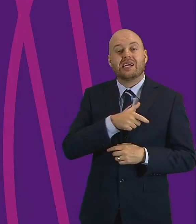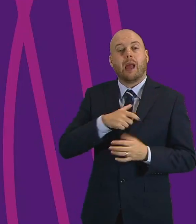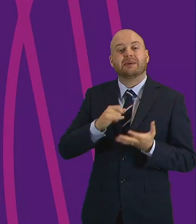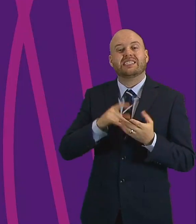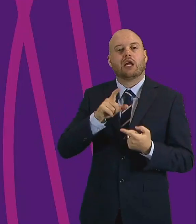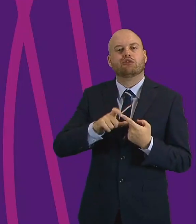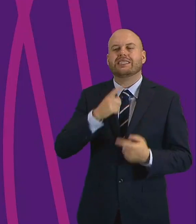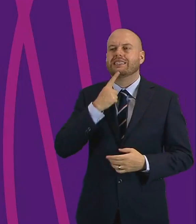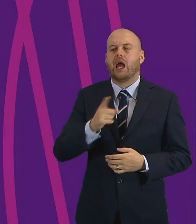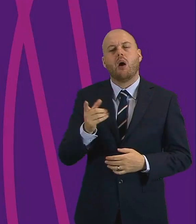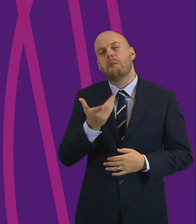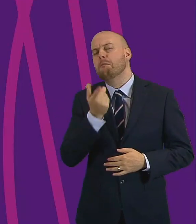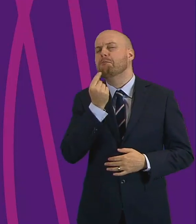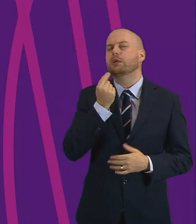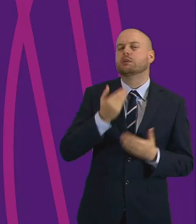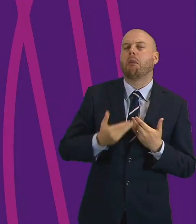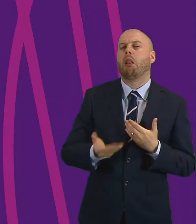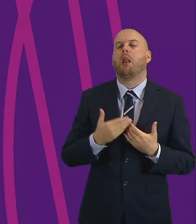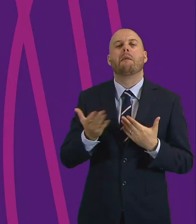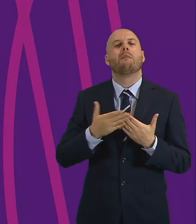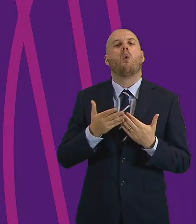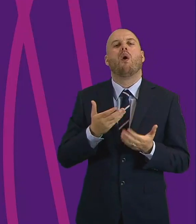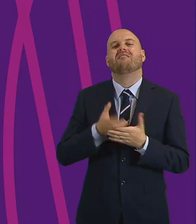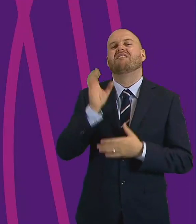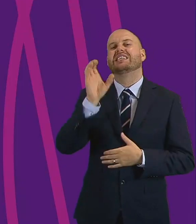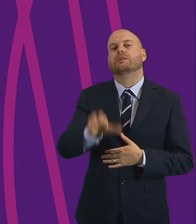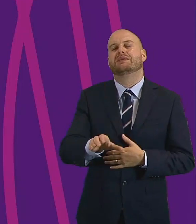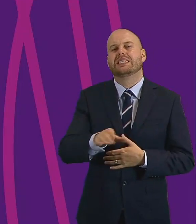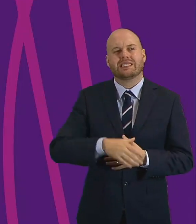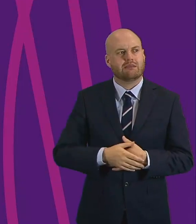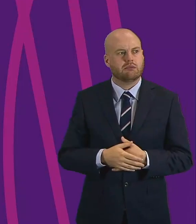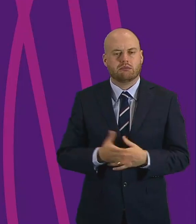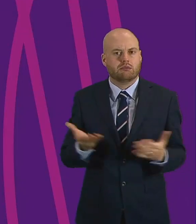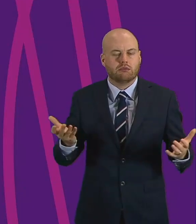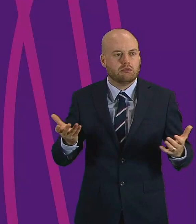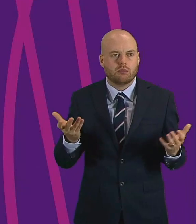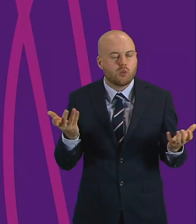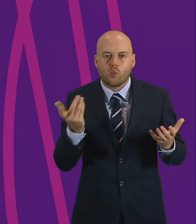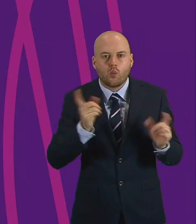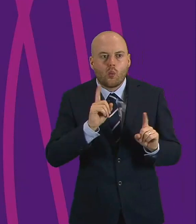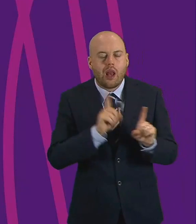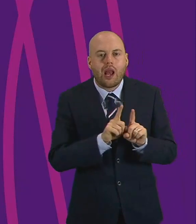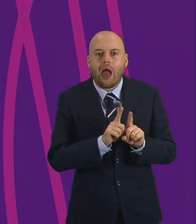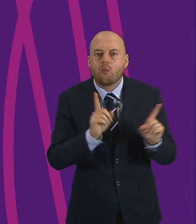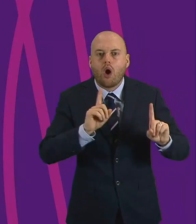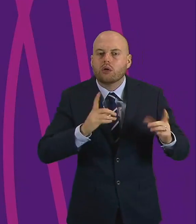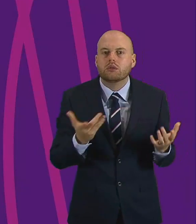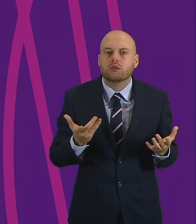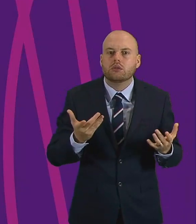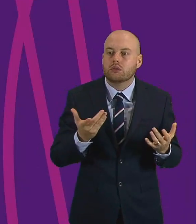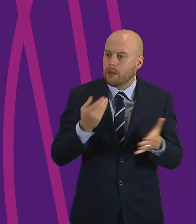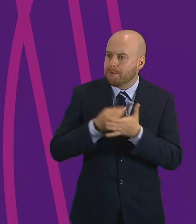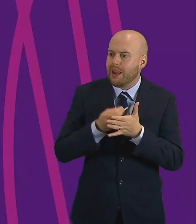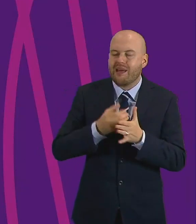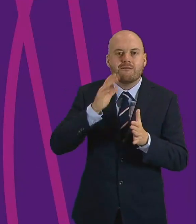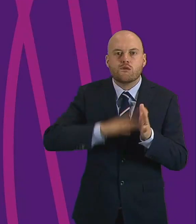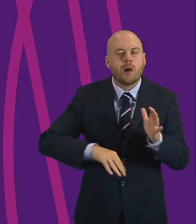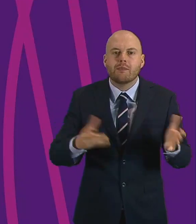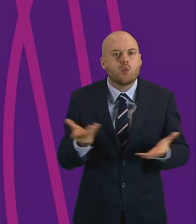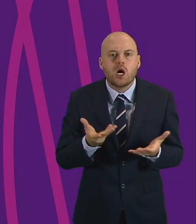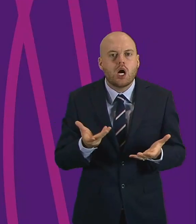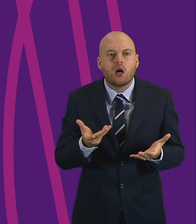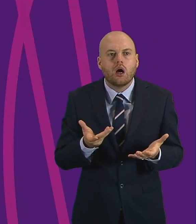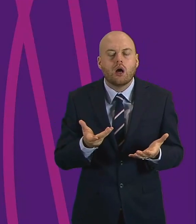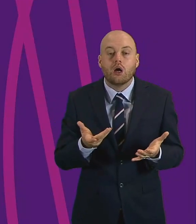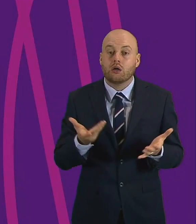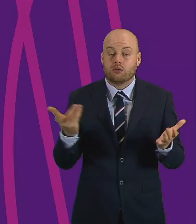are we going to see in terms of the transformation of investment in our local economies that can come from other Scottish Government investment? For